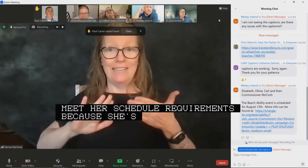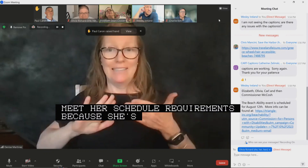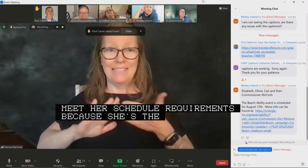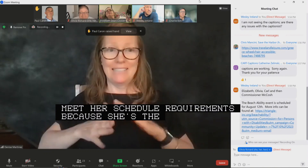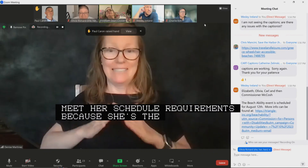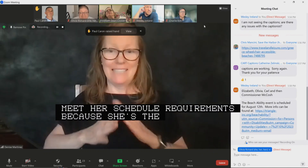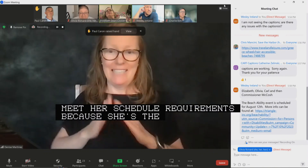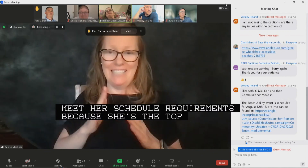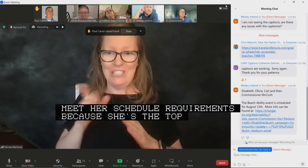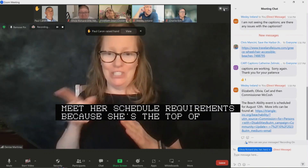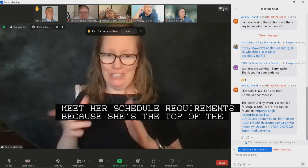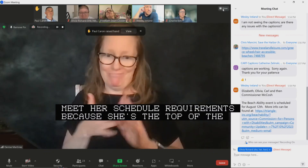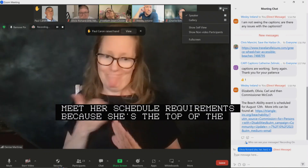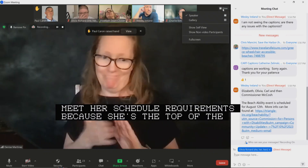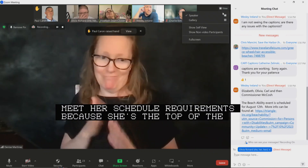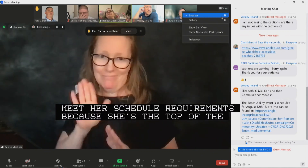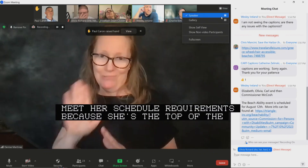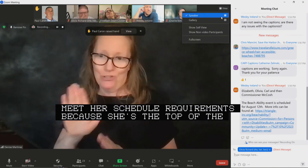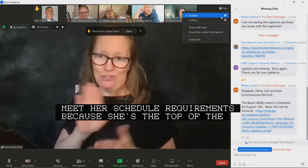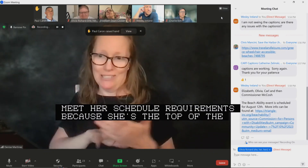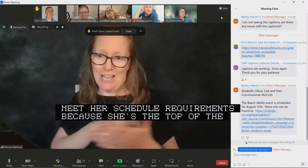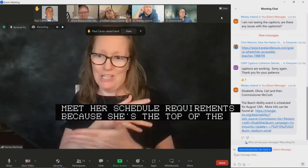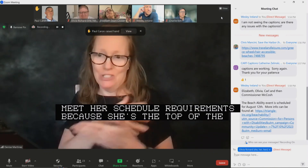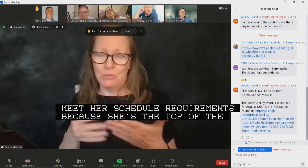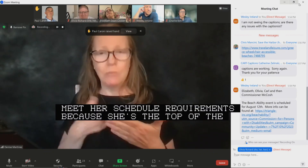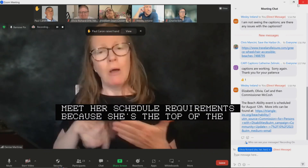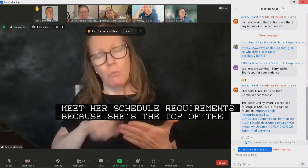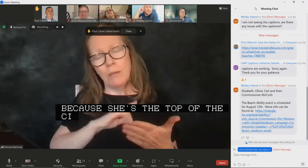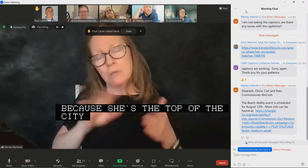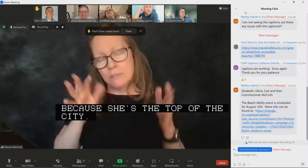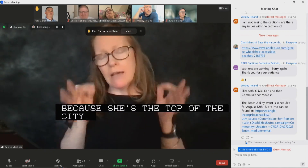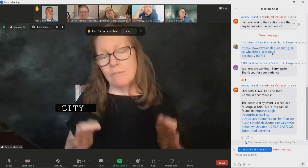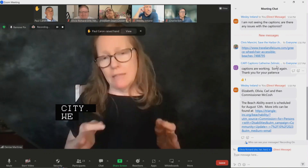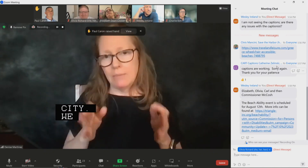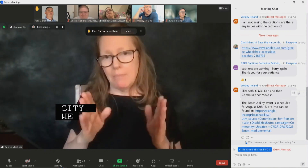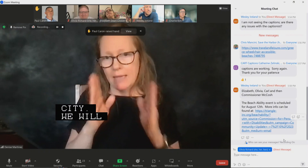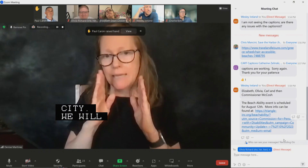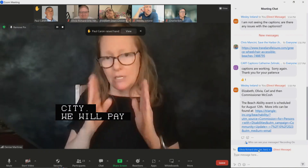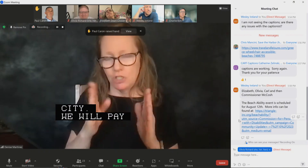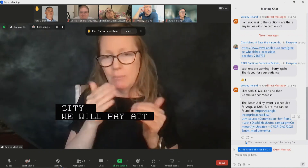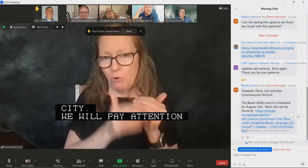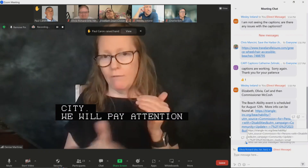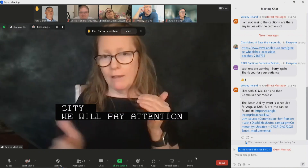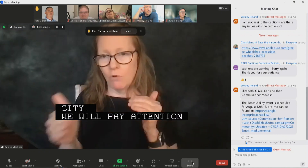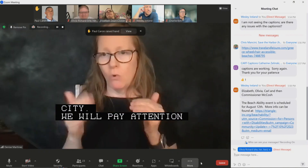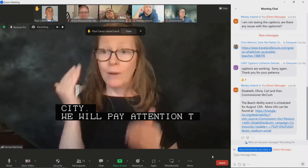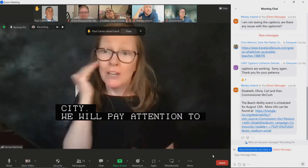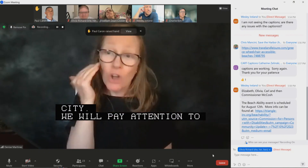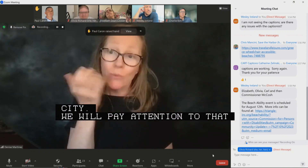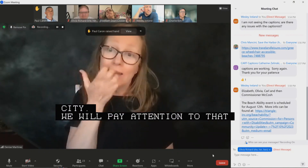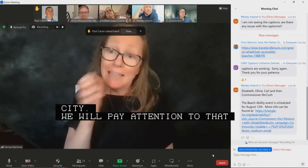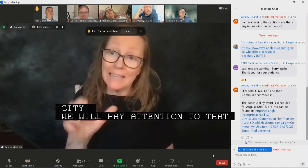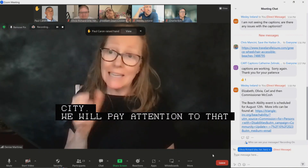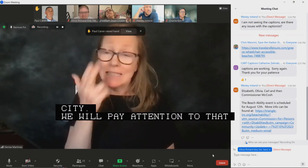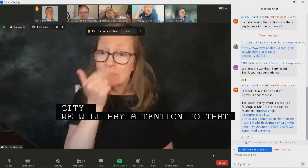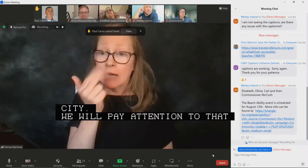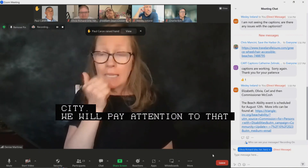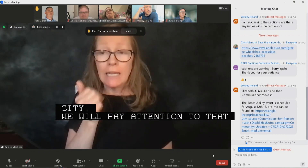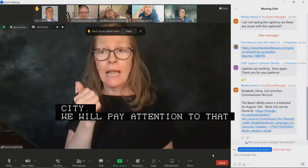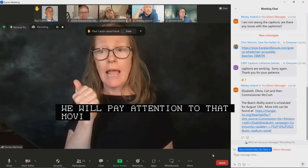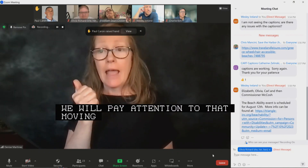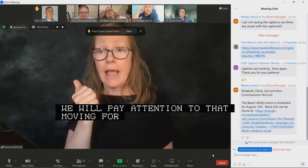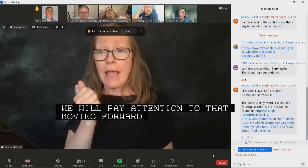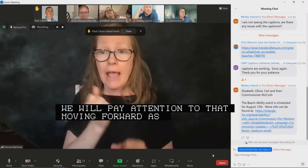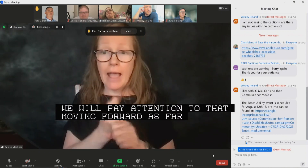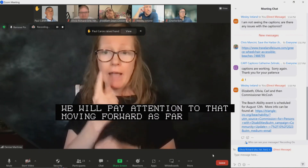schedule. But we will definitely pay attention to that moving forward, as far as we know the heat. It's funny because every year we've had